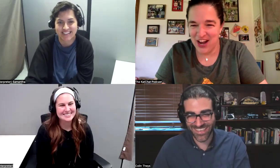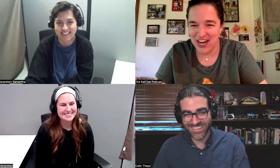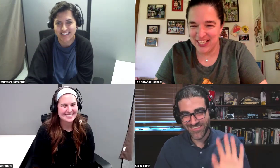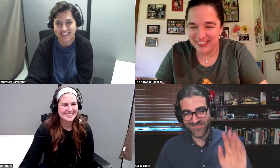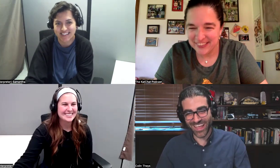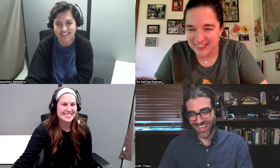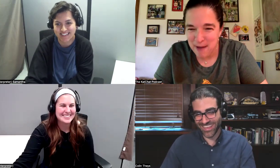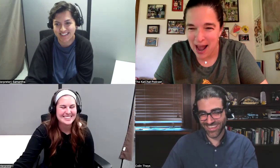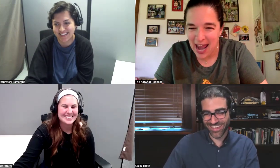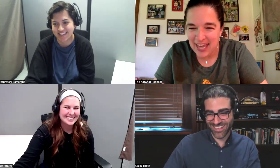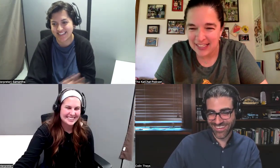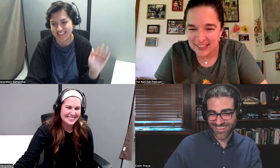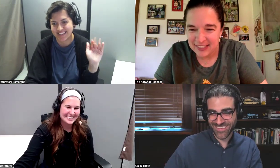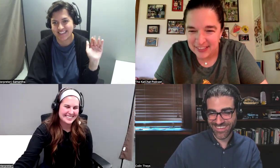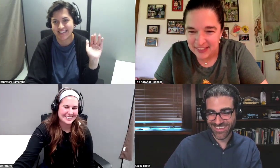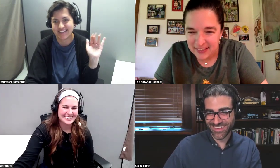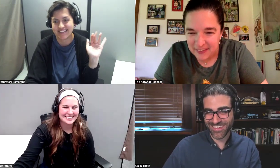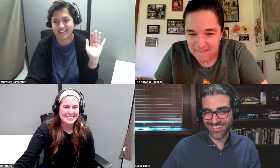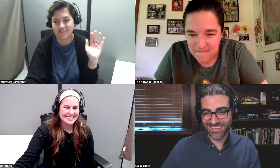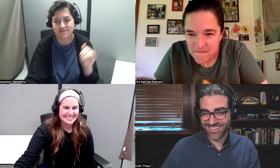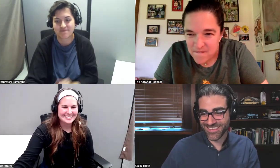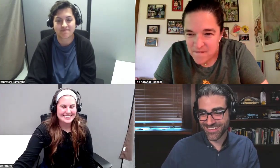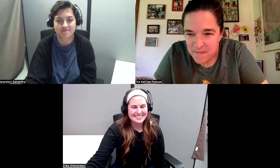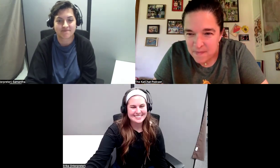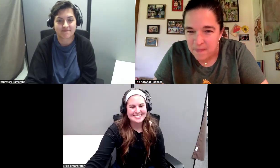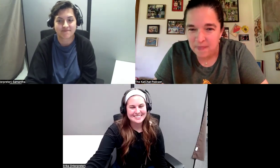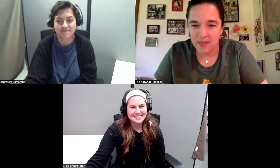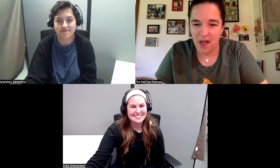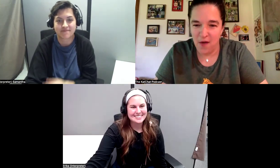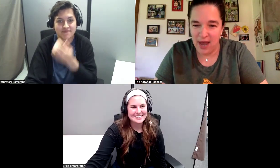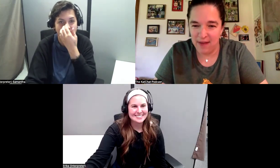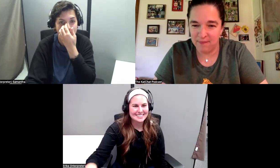That's all good. Bye. Bye. All right.